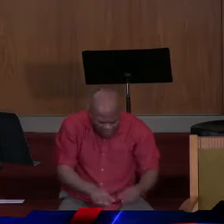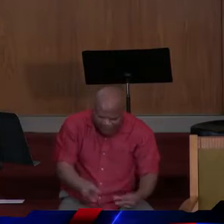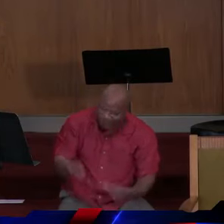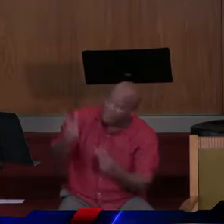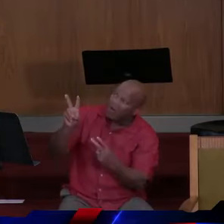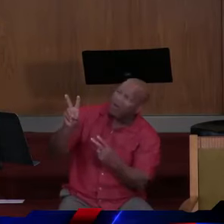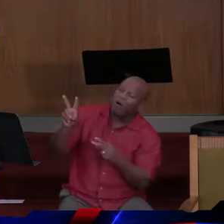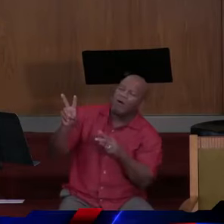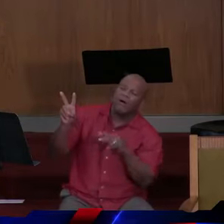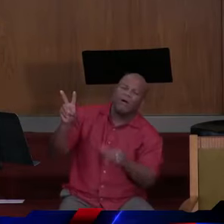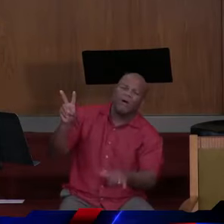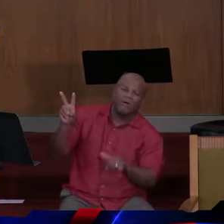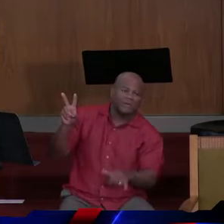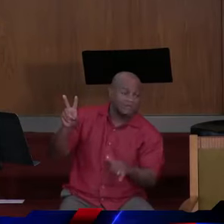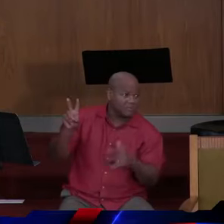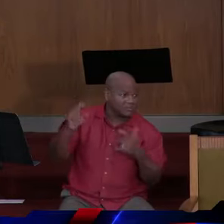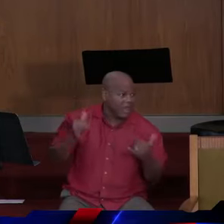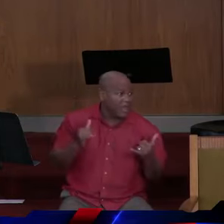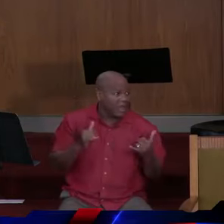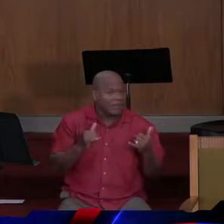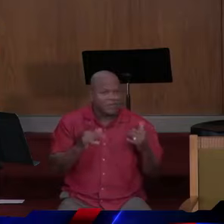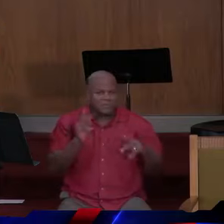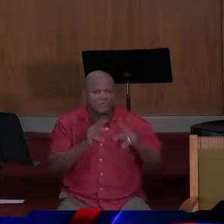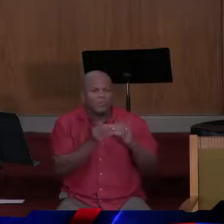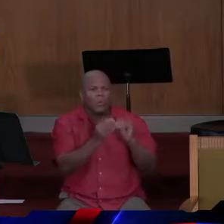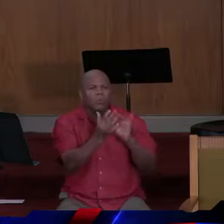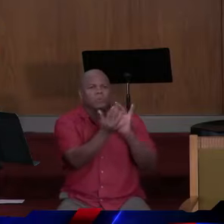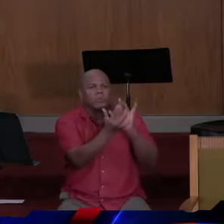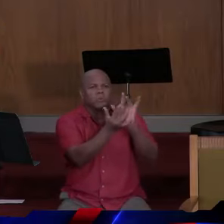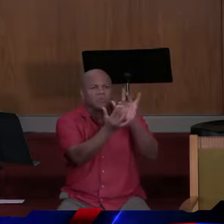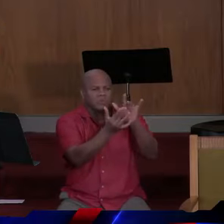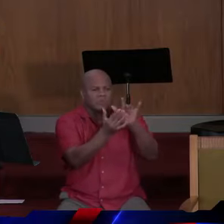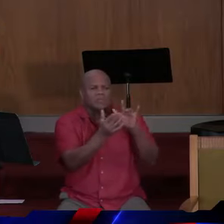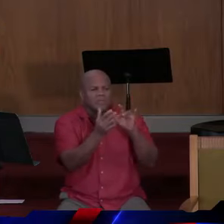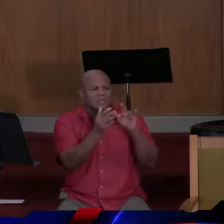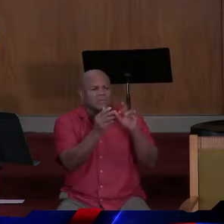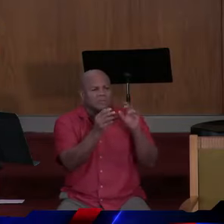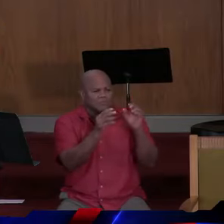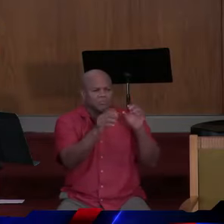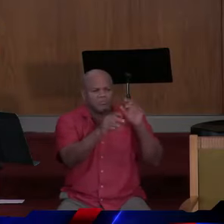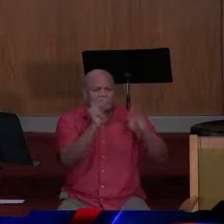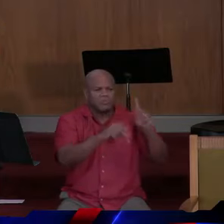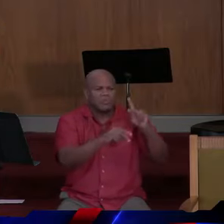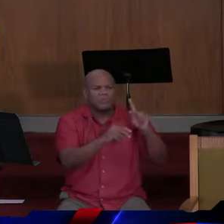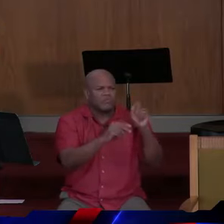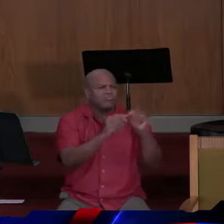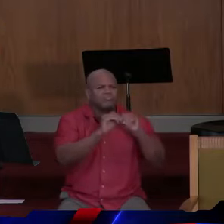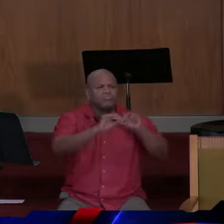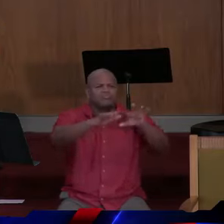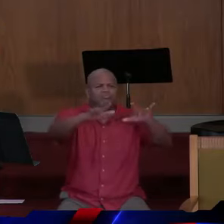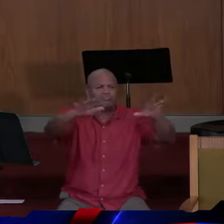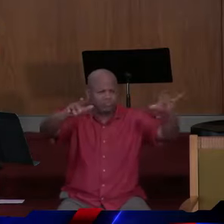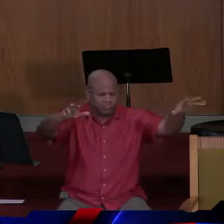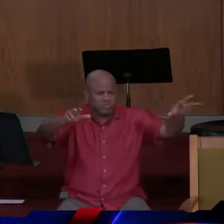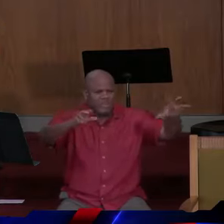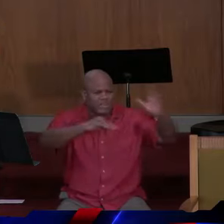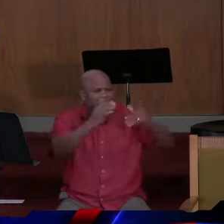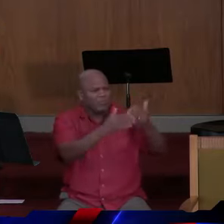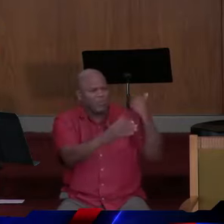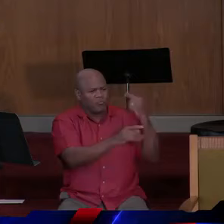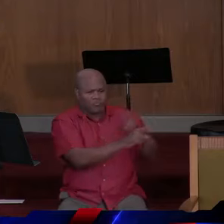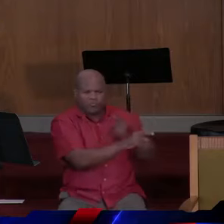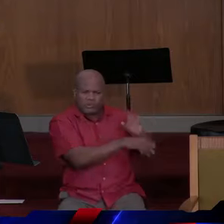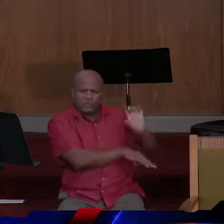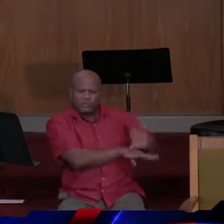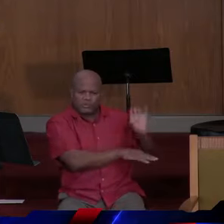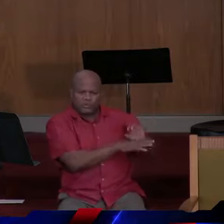than they could reach on a Sunday morning regularly. Heard Dr. Braxton preach this morning talking about when God told Peter and them that after the